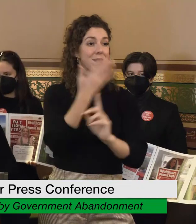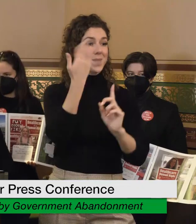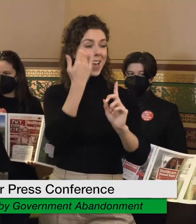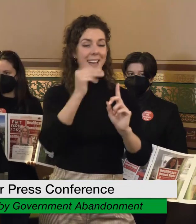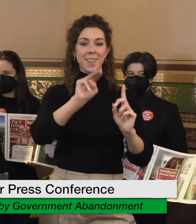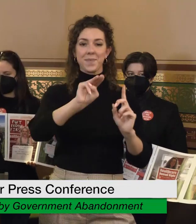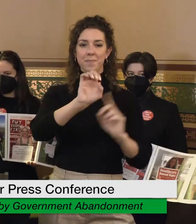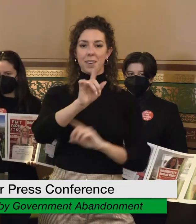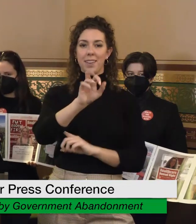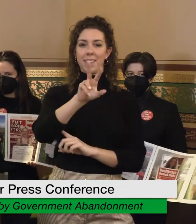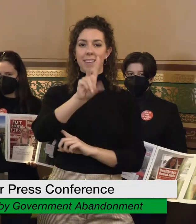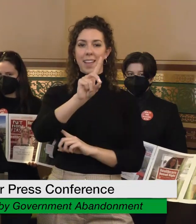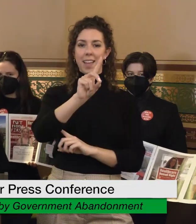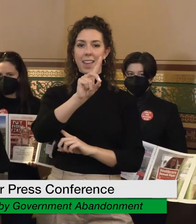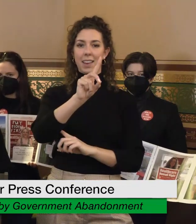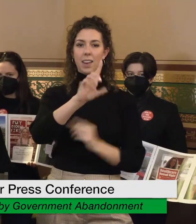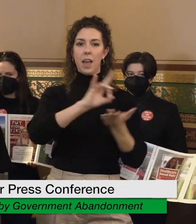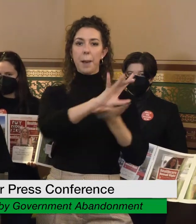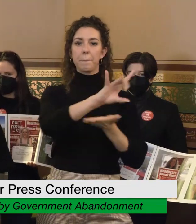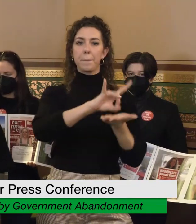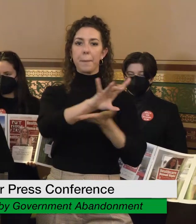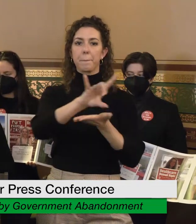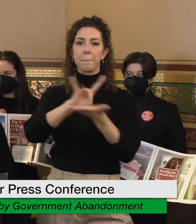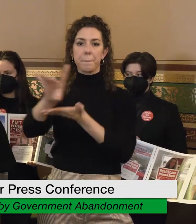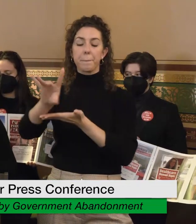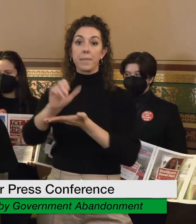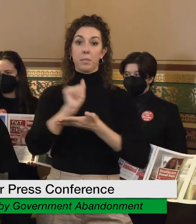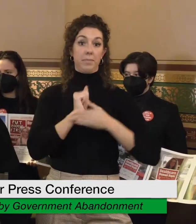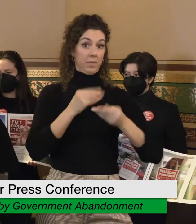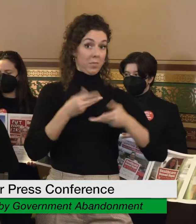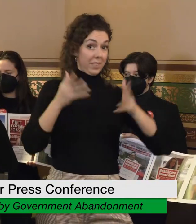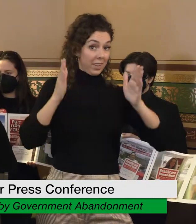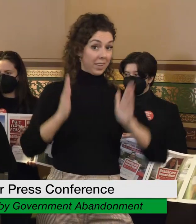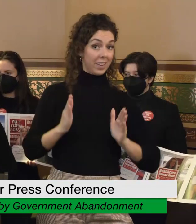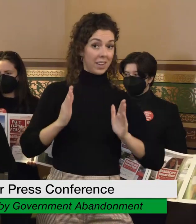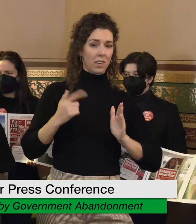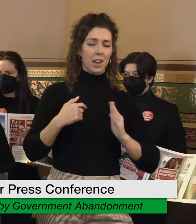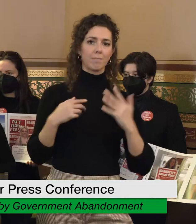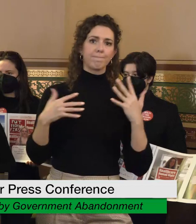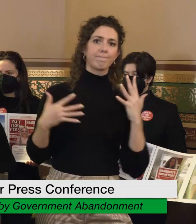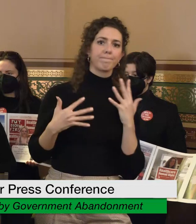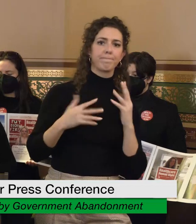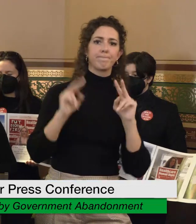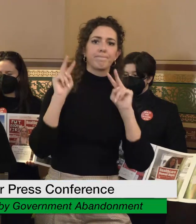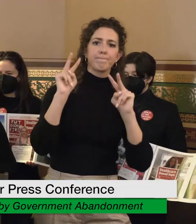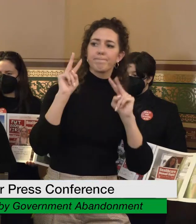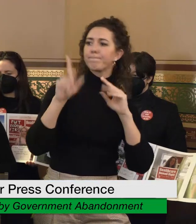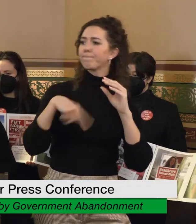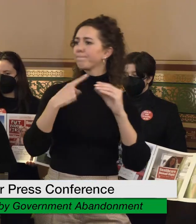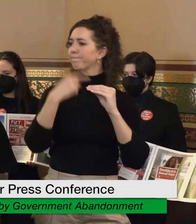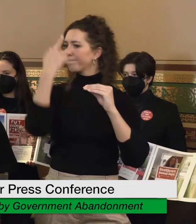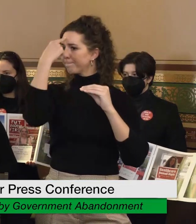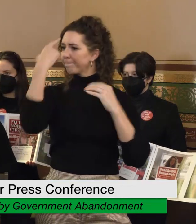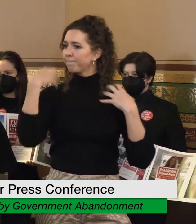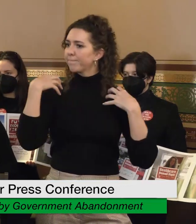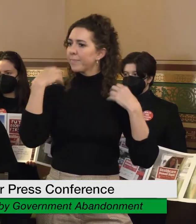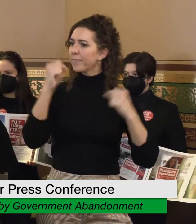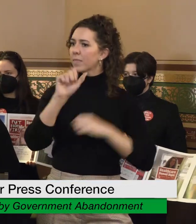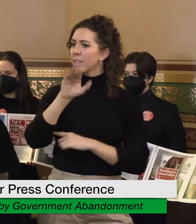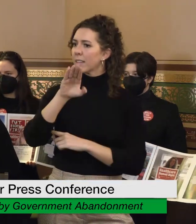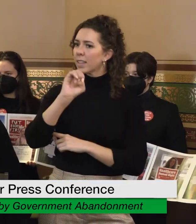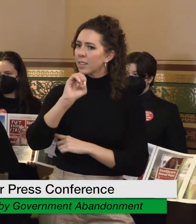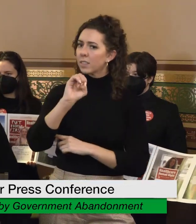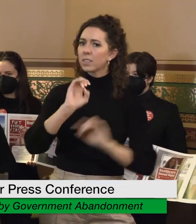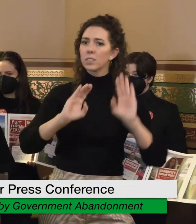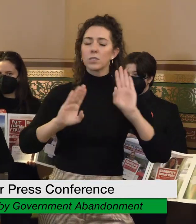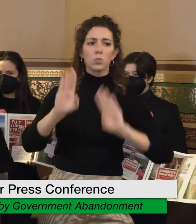cutoffs. As a provider, I'm scared for the field of mental health care and deeply concerned for the communities